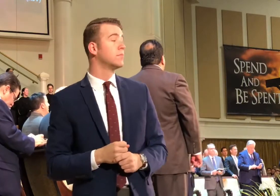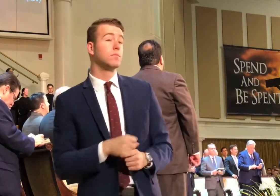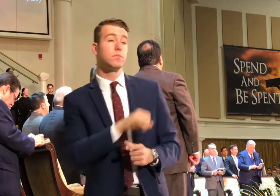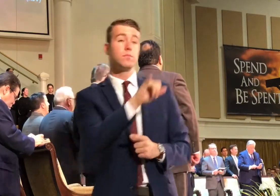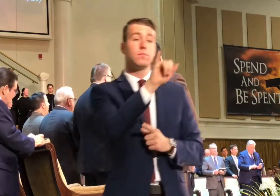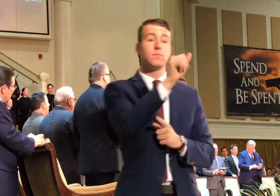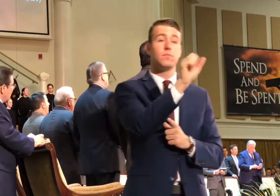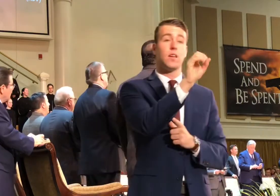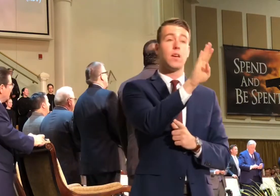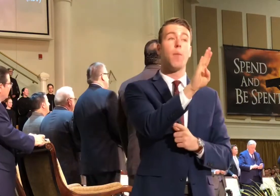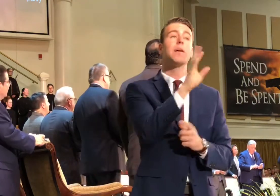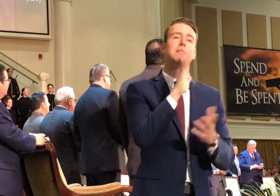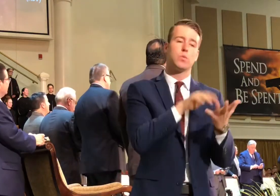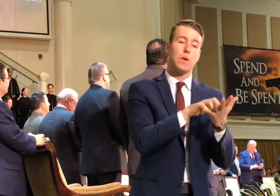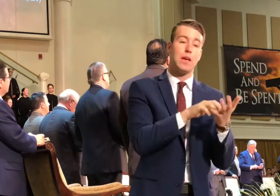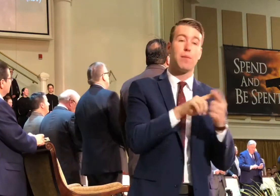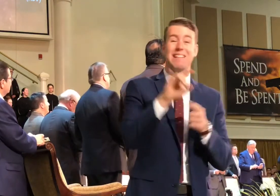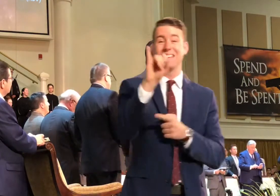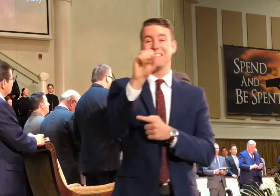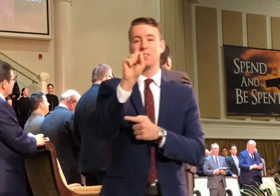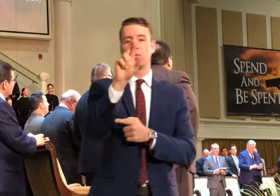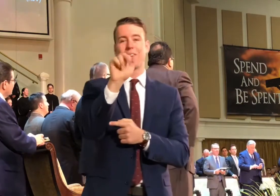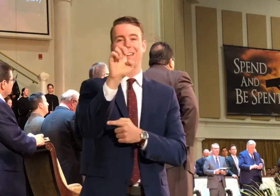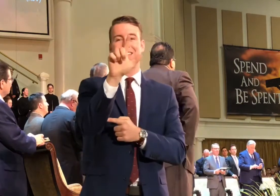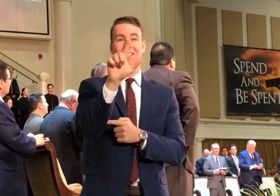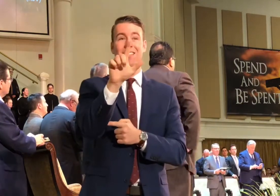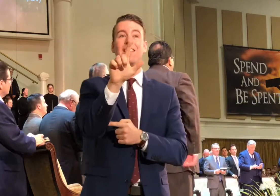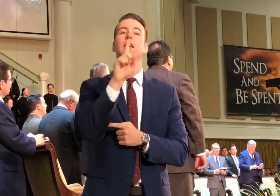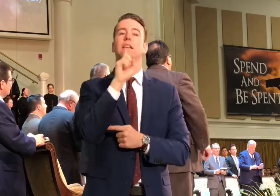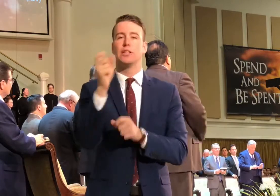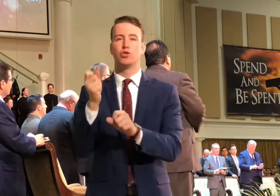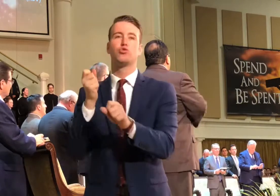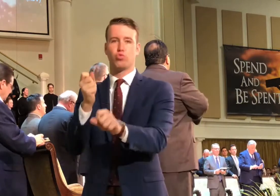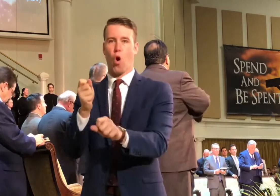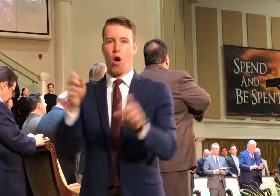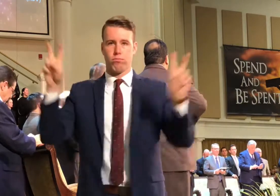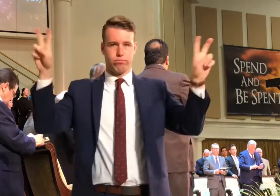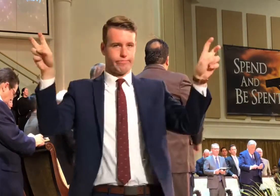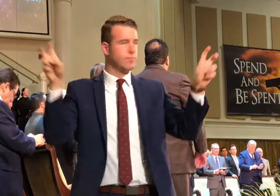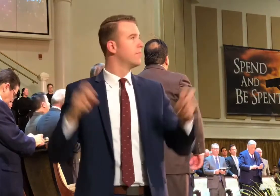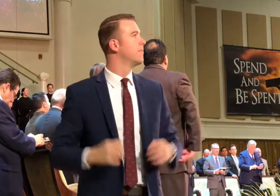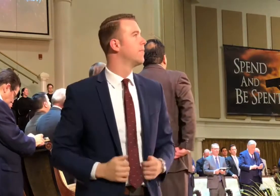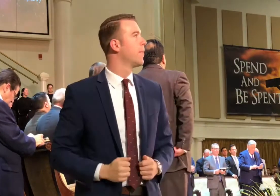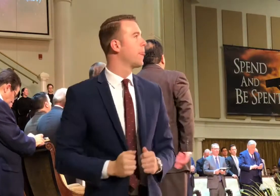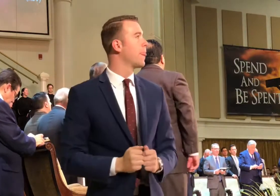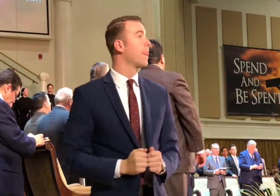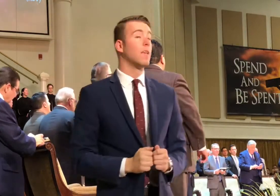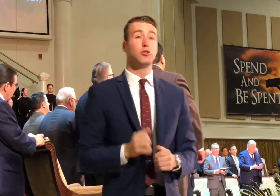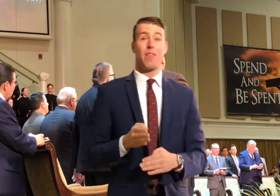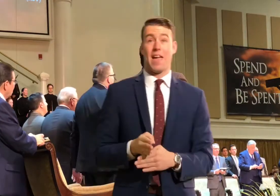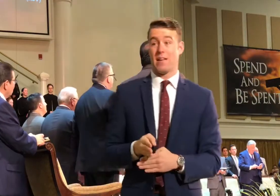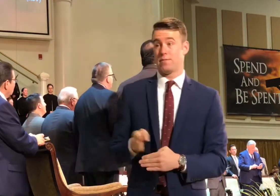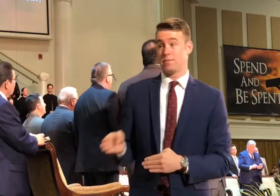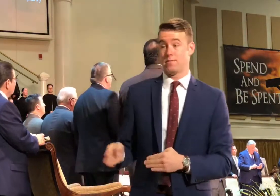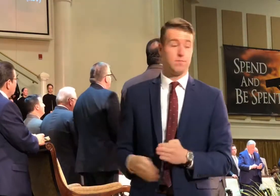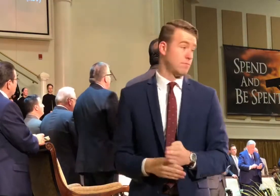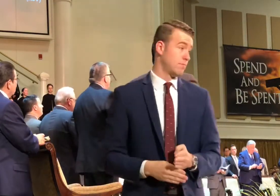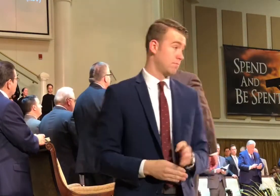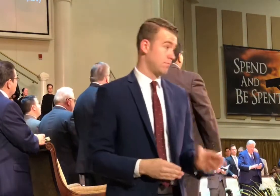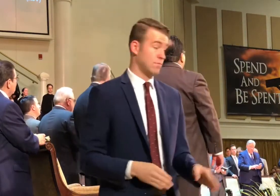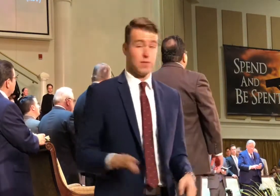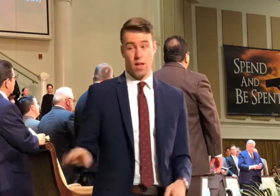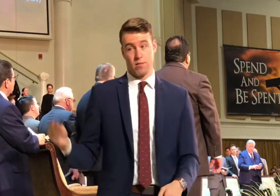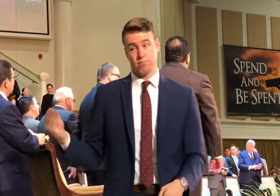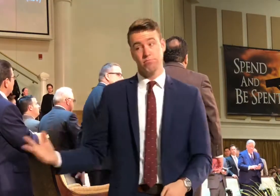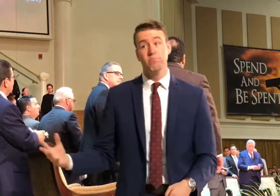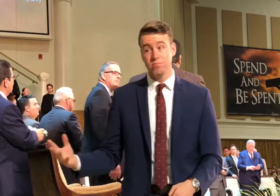Jacob is weak, but Israel is strong. Look at the first person standing next to you